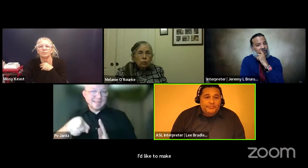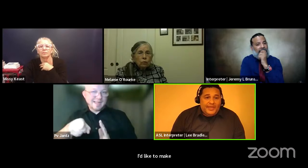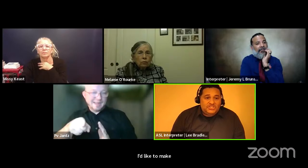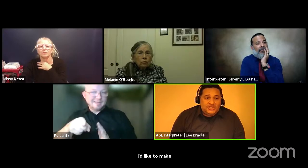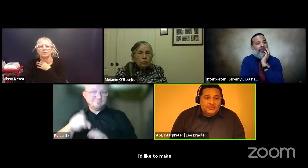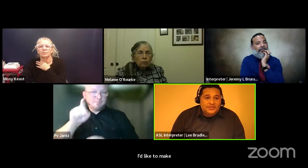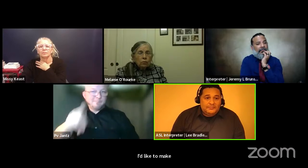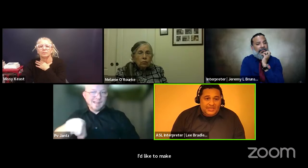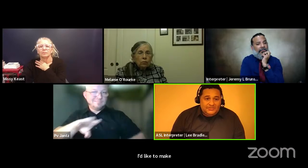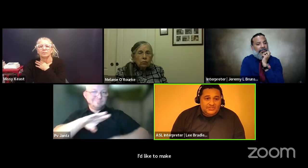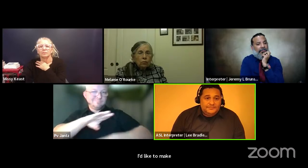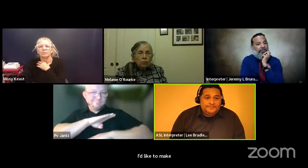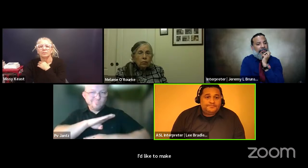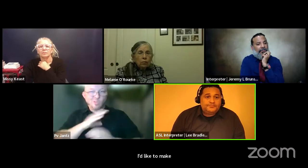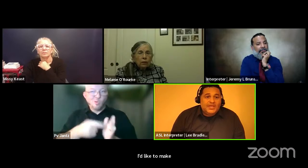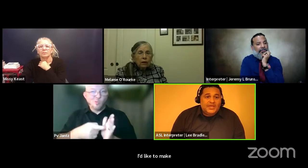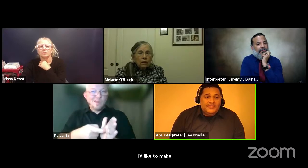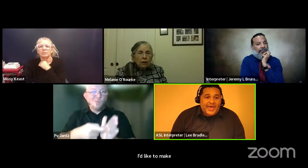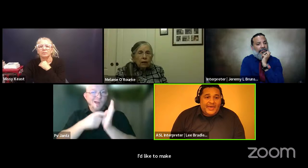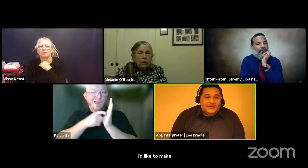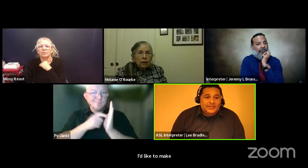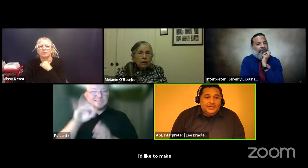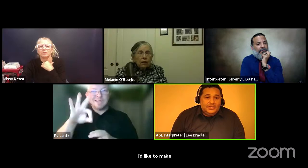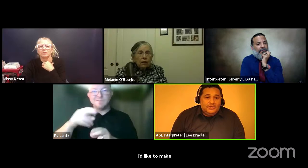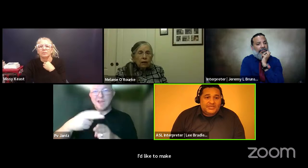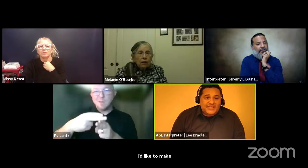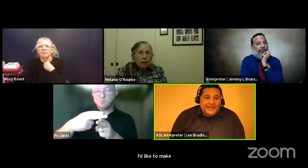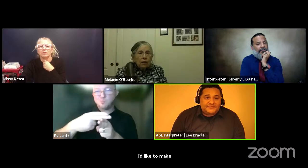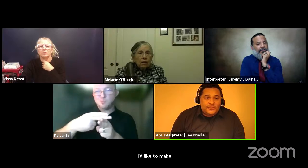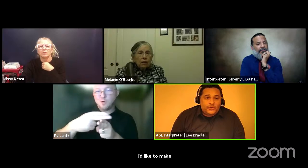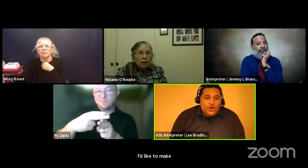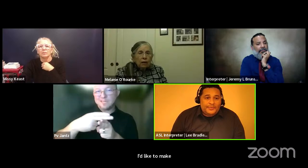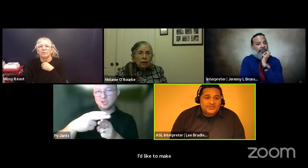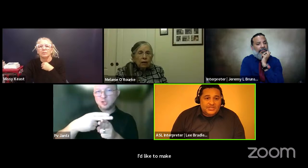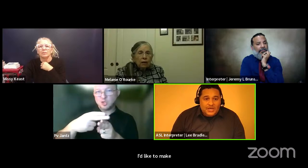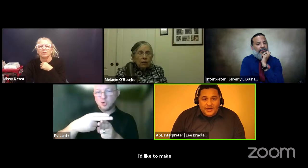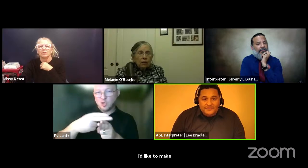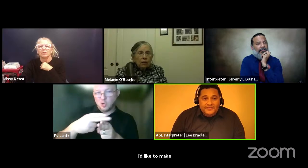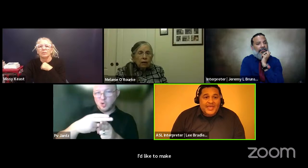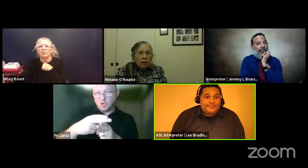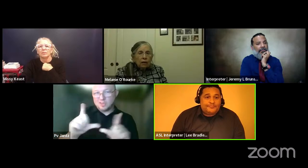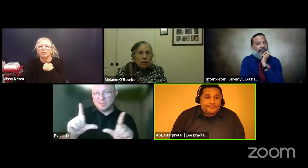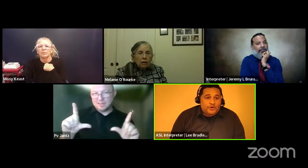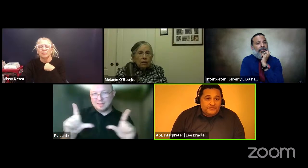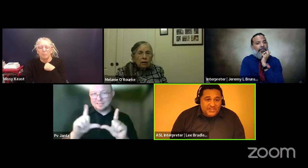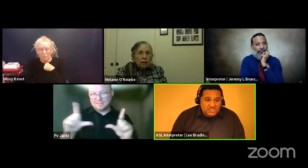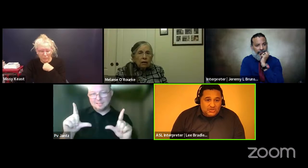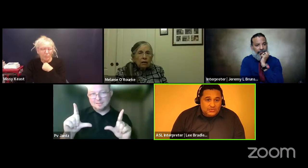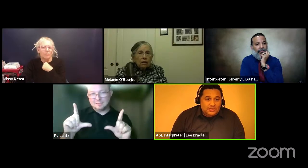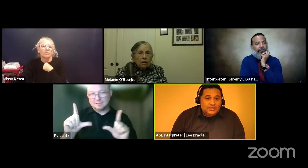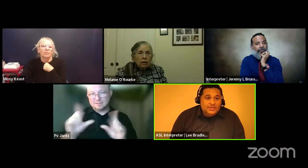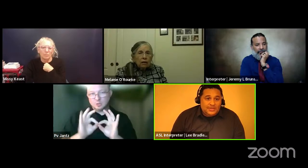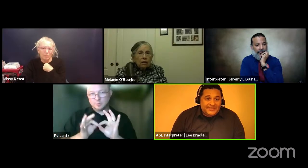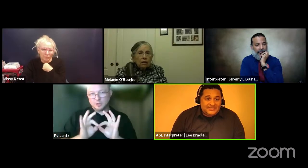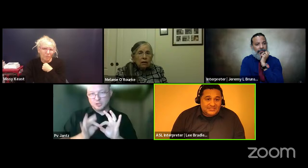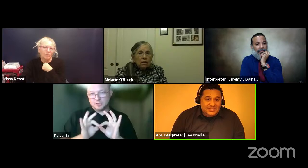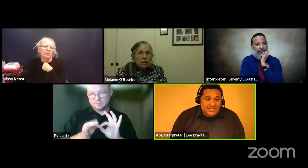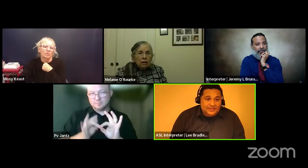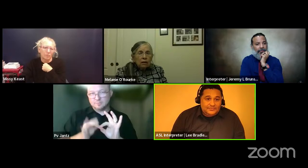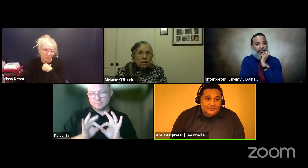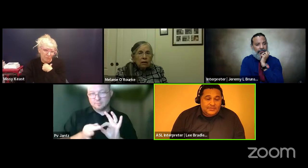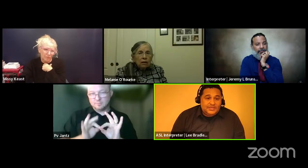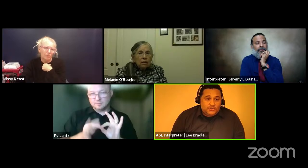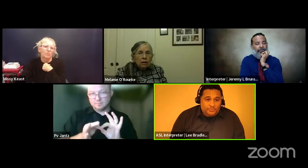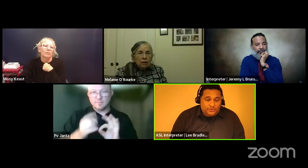the probation means that you must satisfy the requirements of a provisional